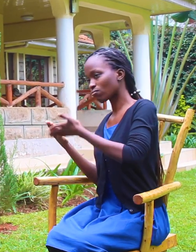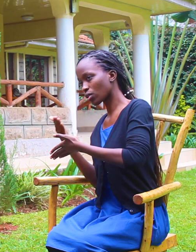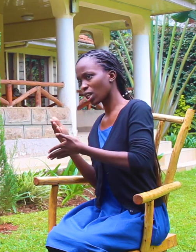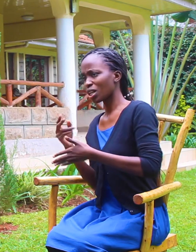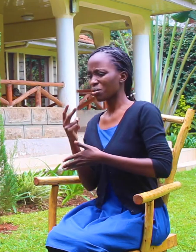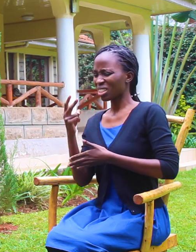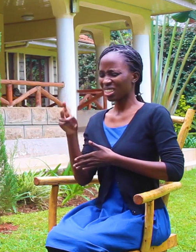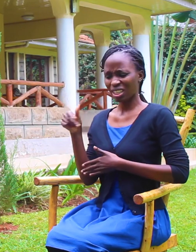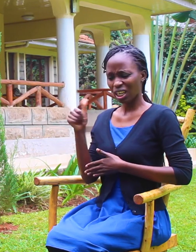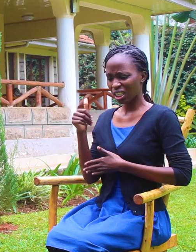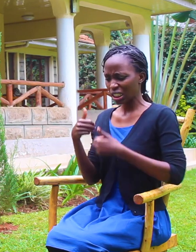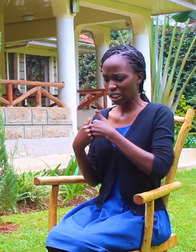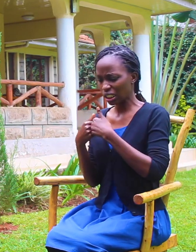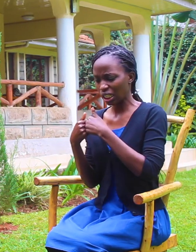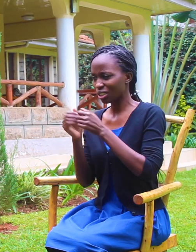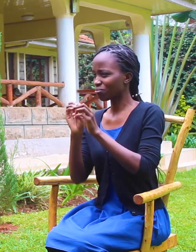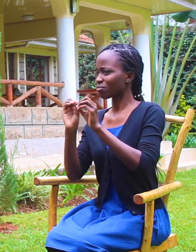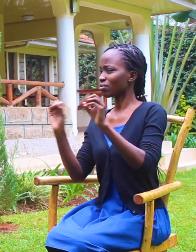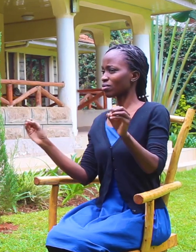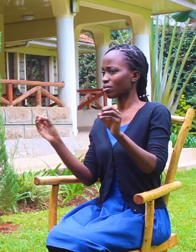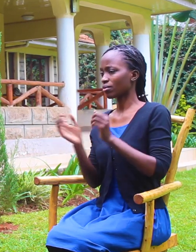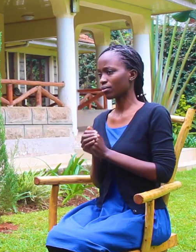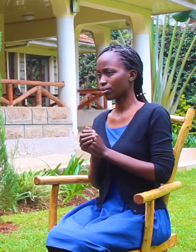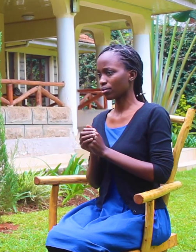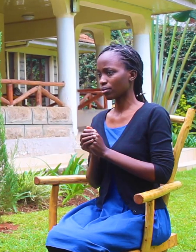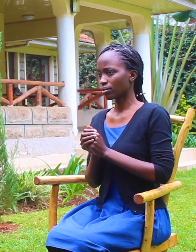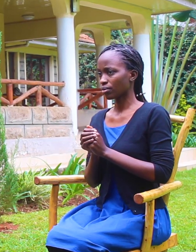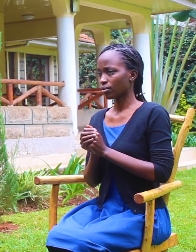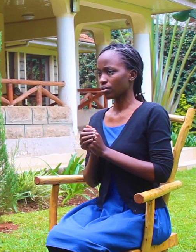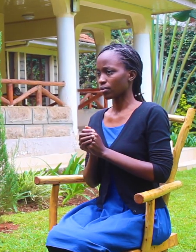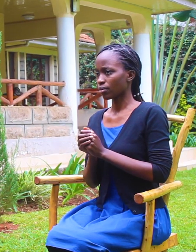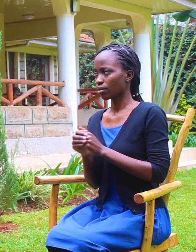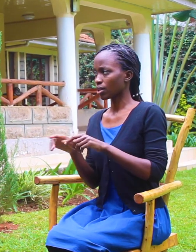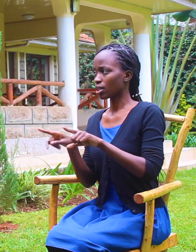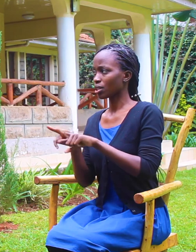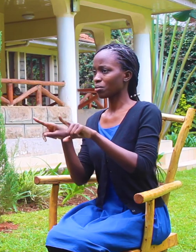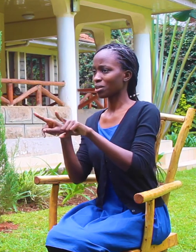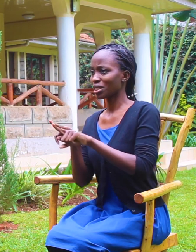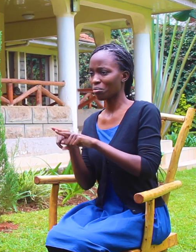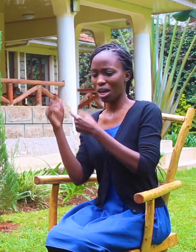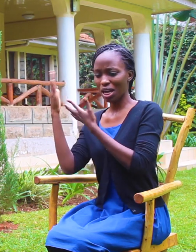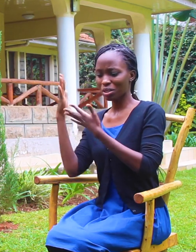seen a challenge at all. And I don't anticipate, because now she can take care of